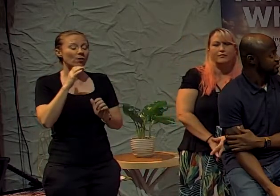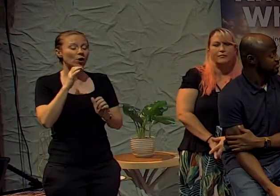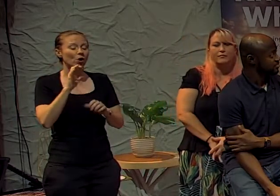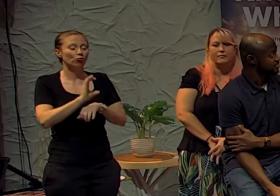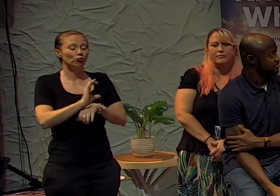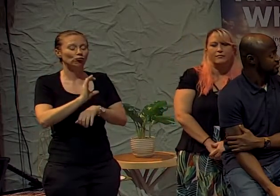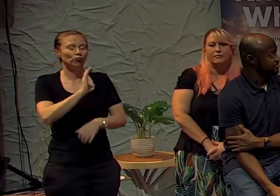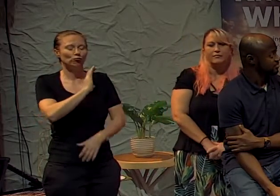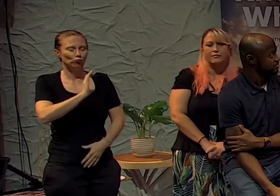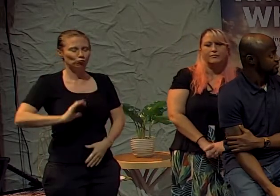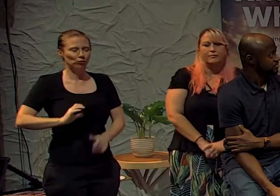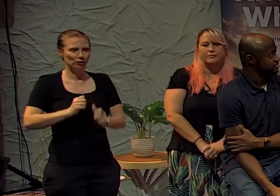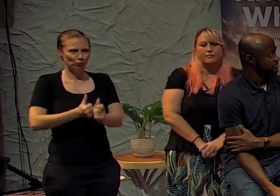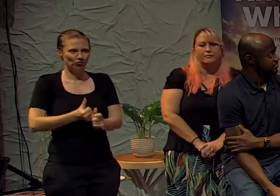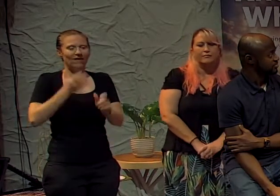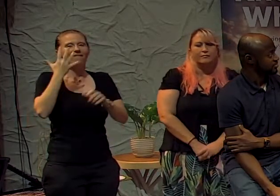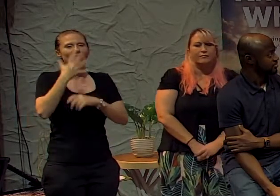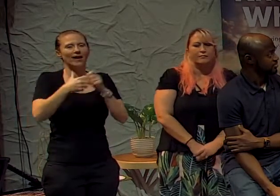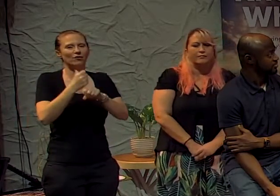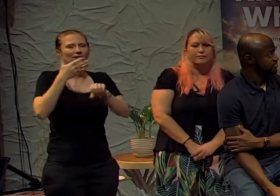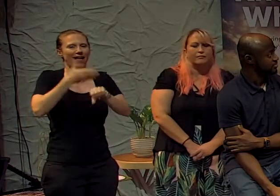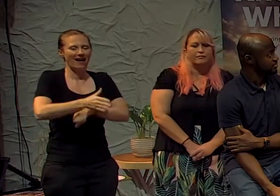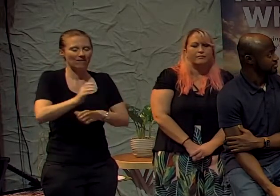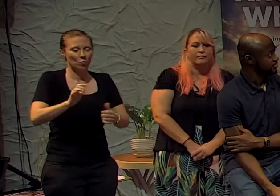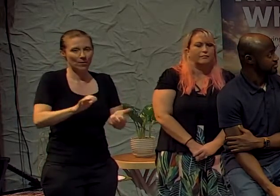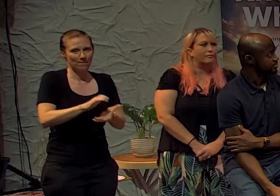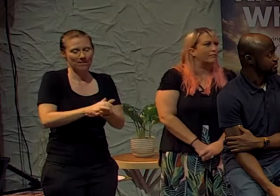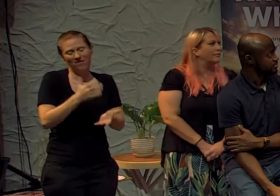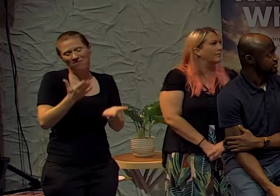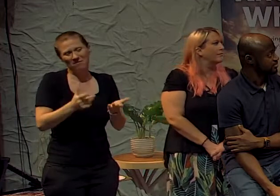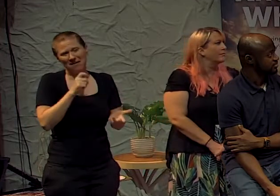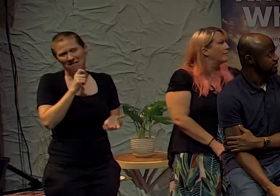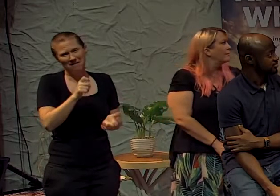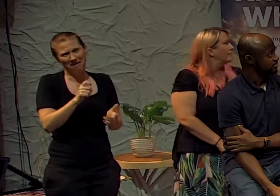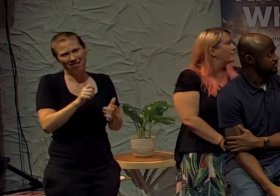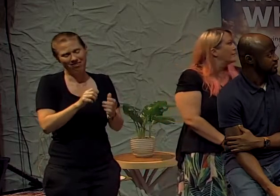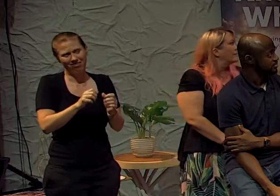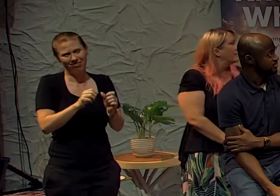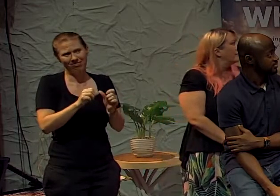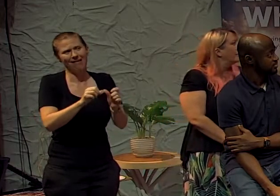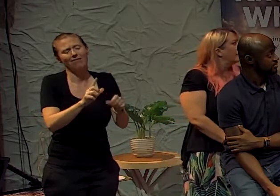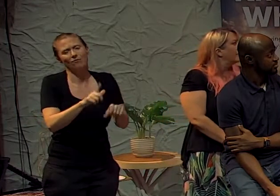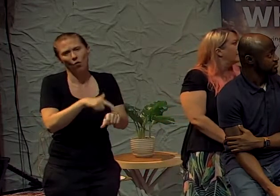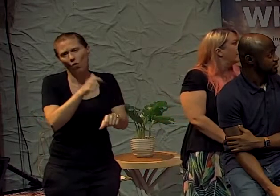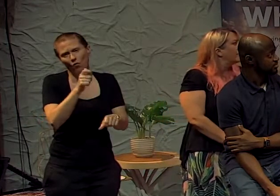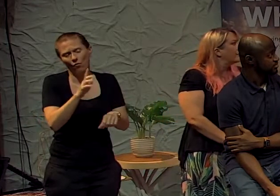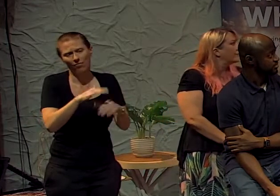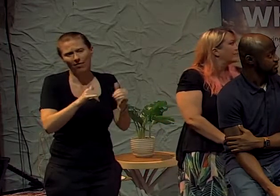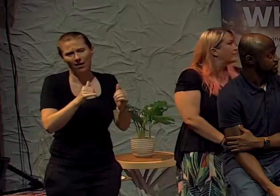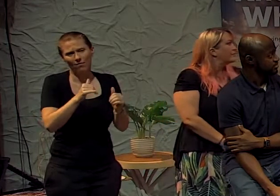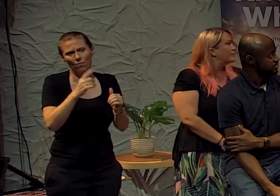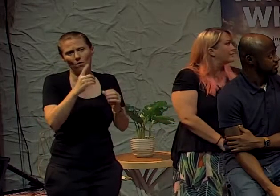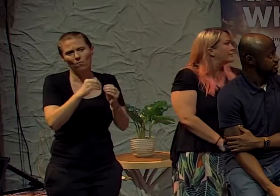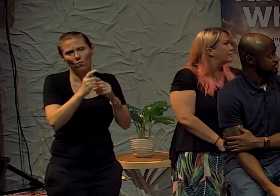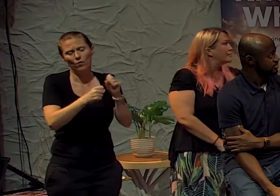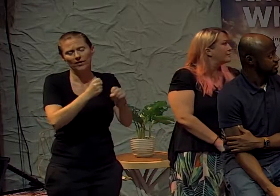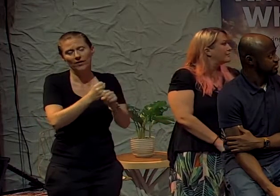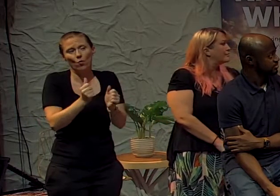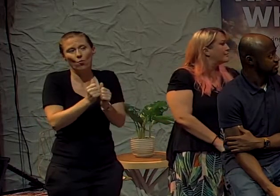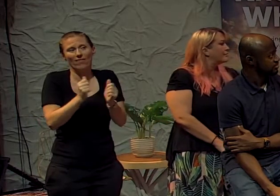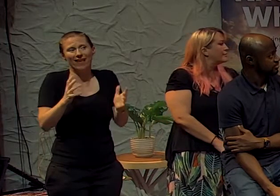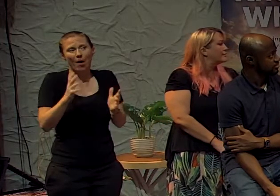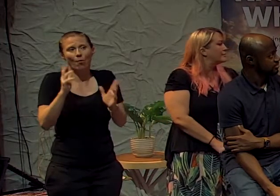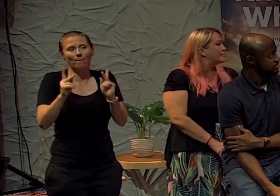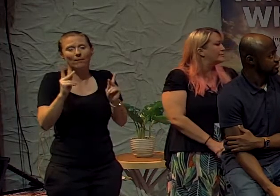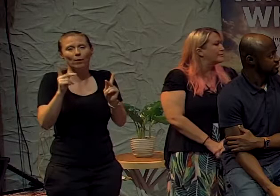married, and probably would not have made it more than a year more after that if we hadn't been run into by